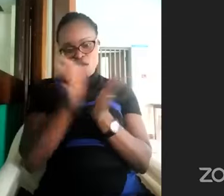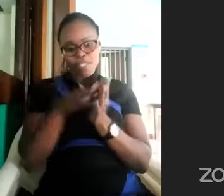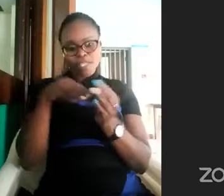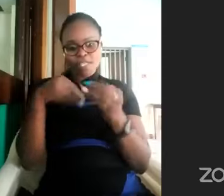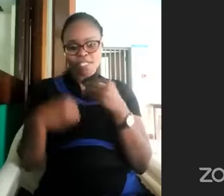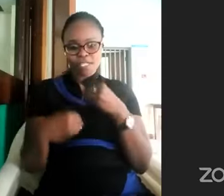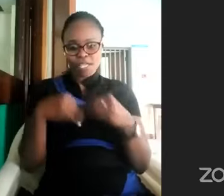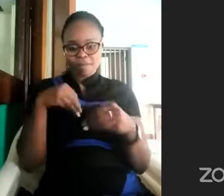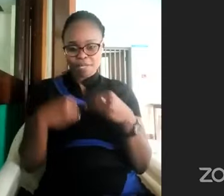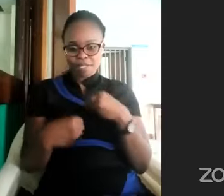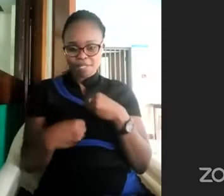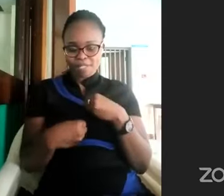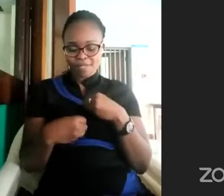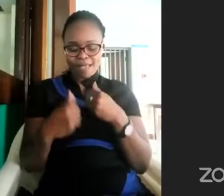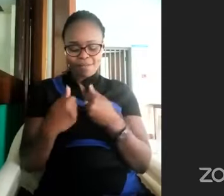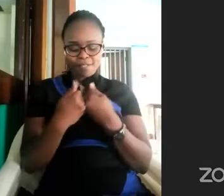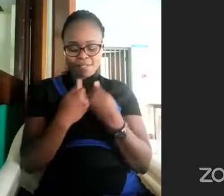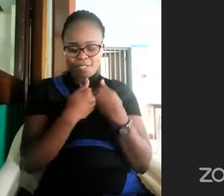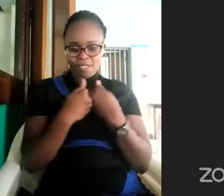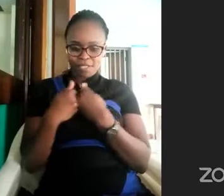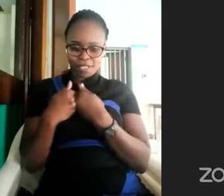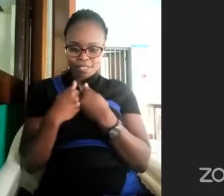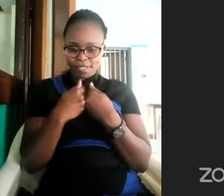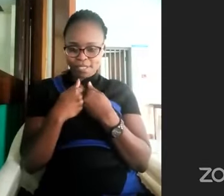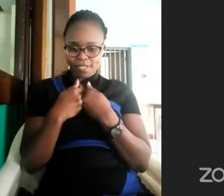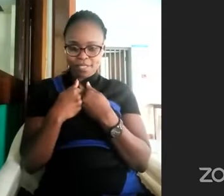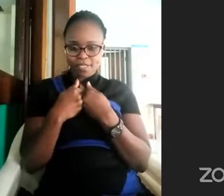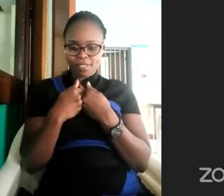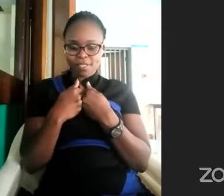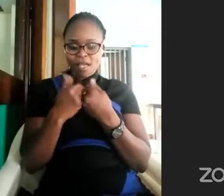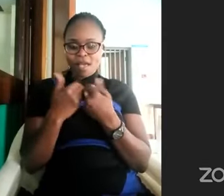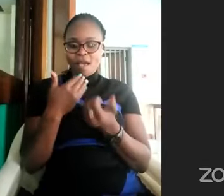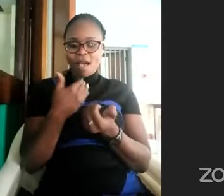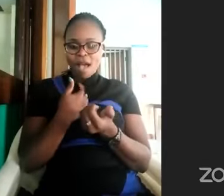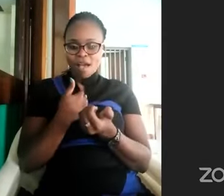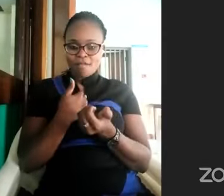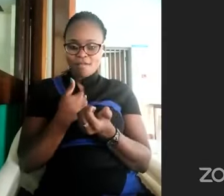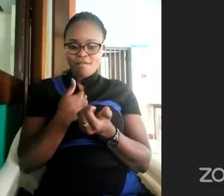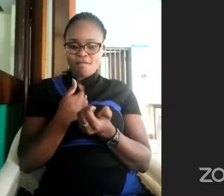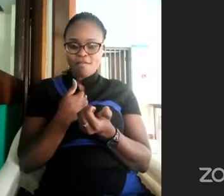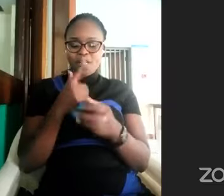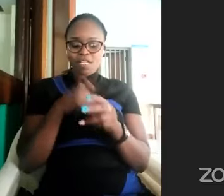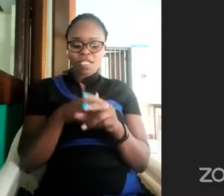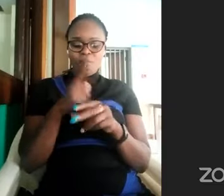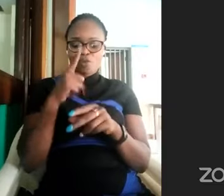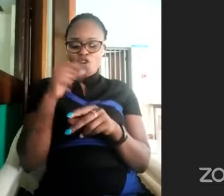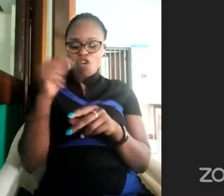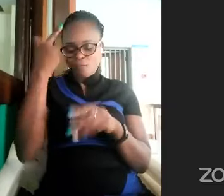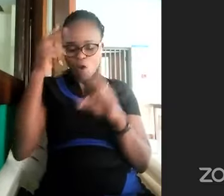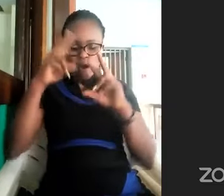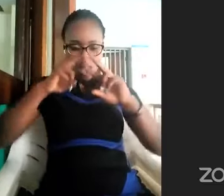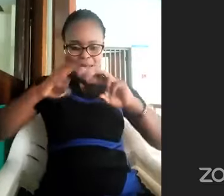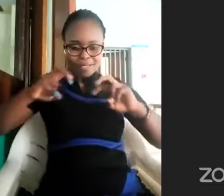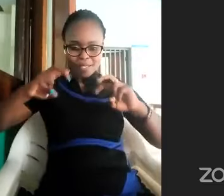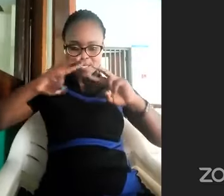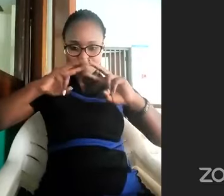na challenge kwa sababu ya kuenda kufanya kupata mambo na assessment. Ukijaribu kutembea na mtoto kuenda